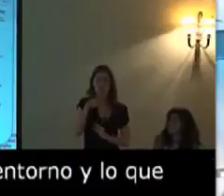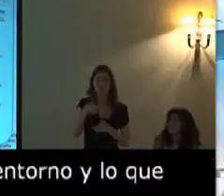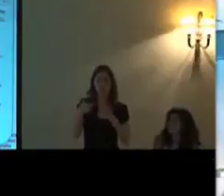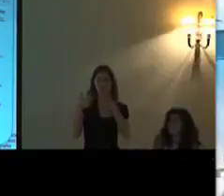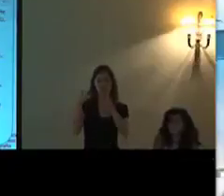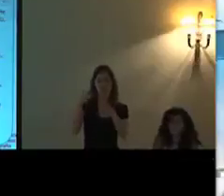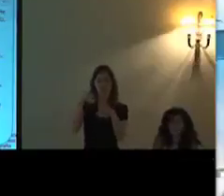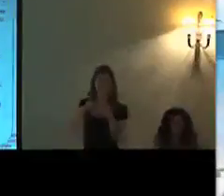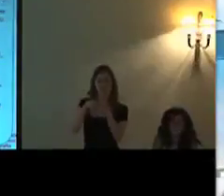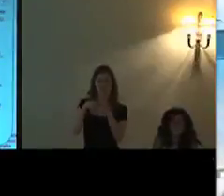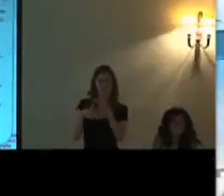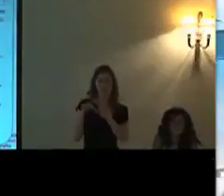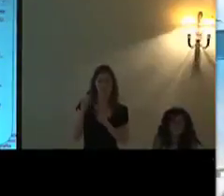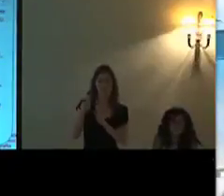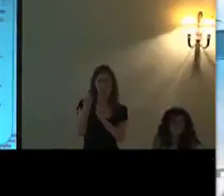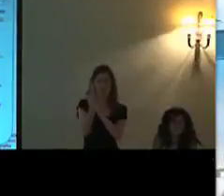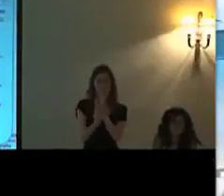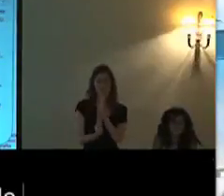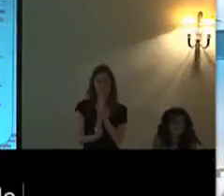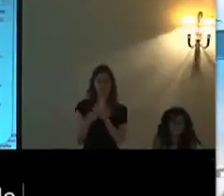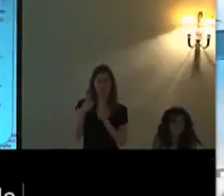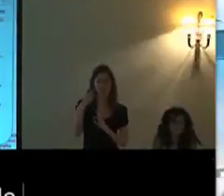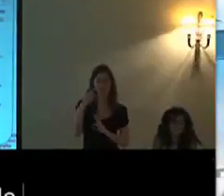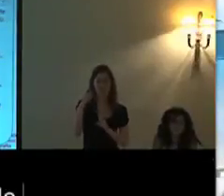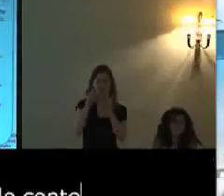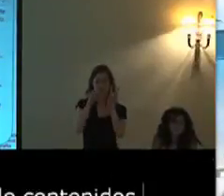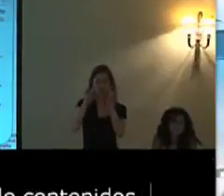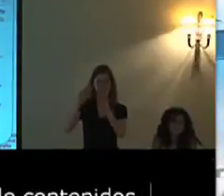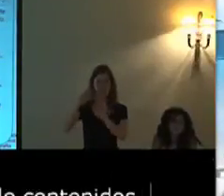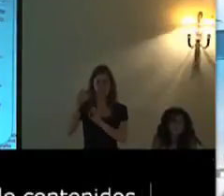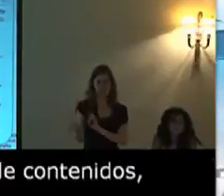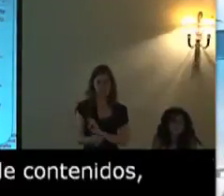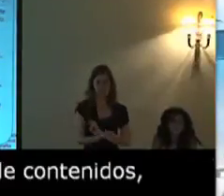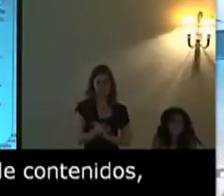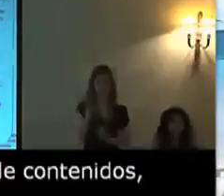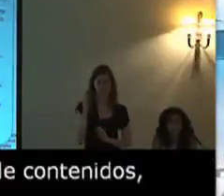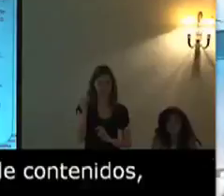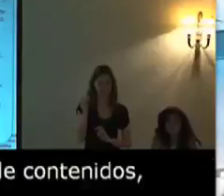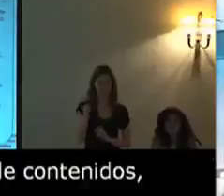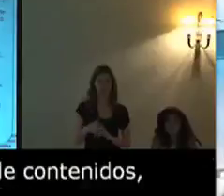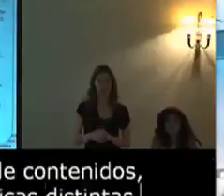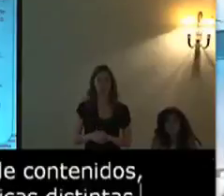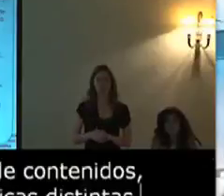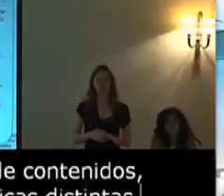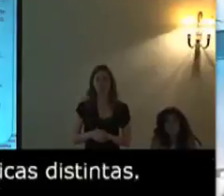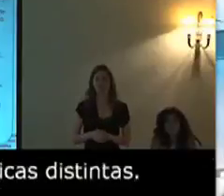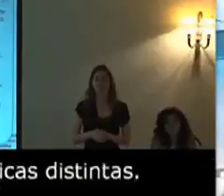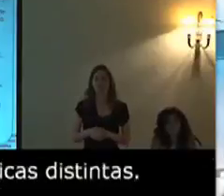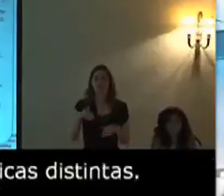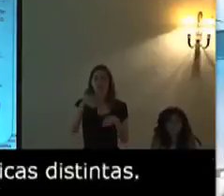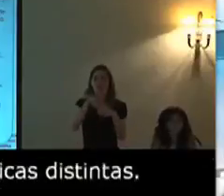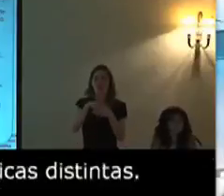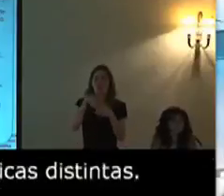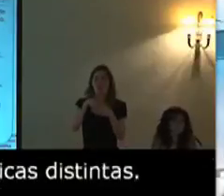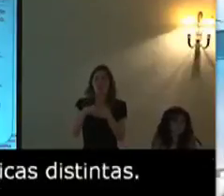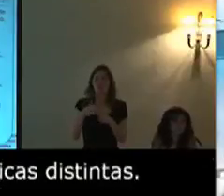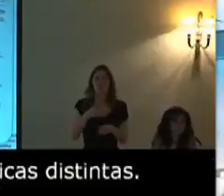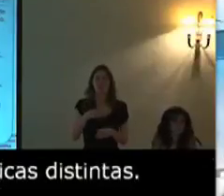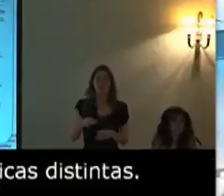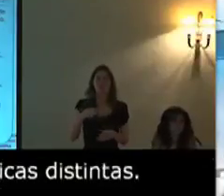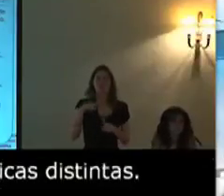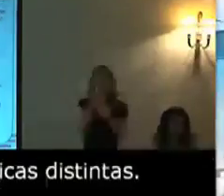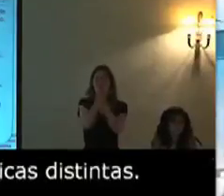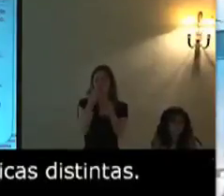person's environment. So there's a list of different themes, subjects. The contents can be different